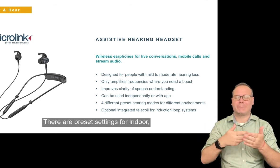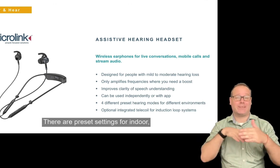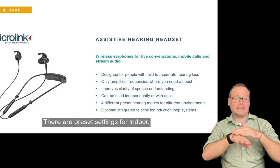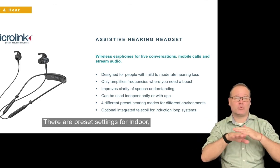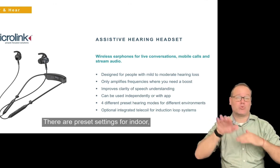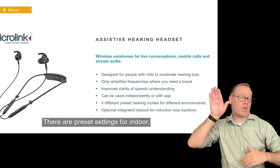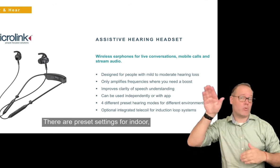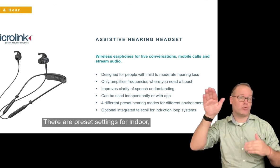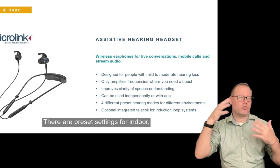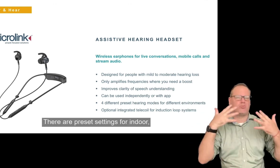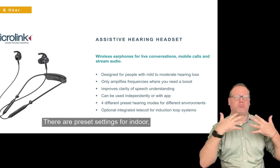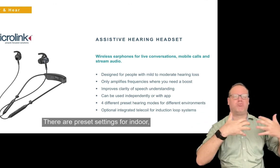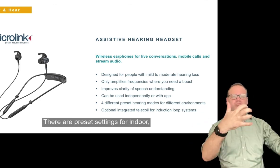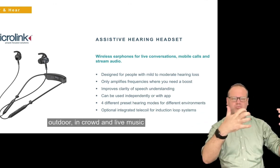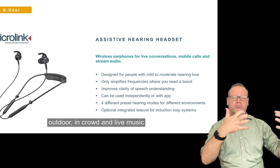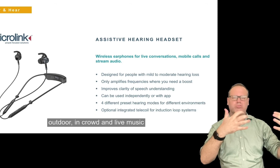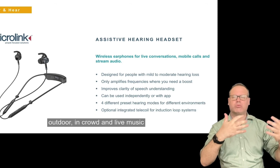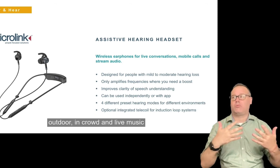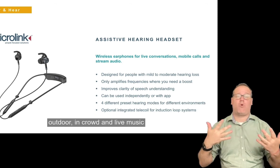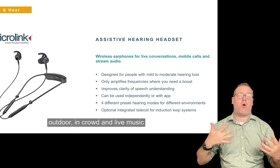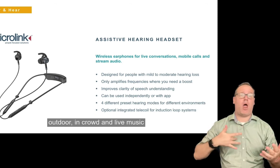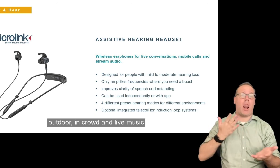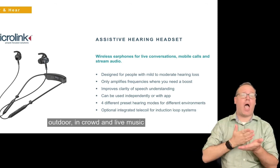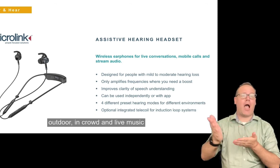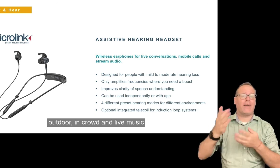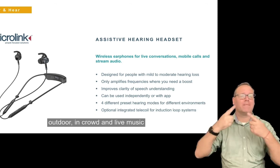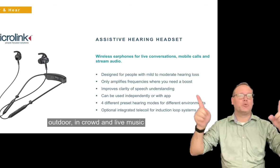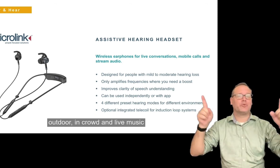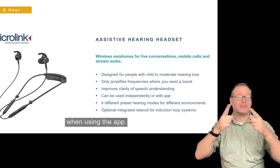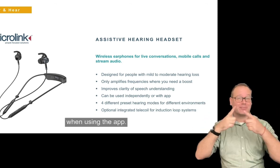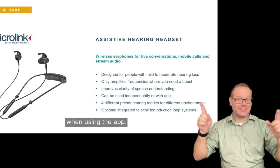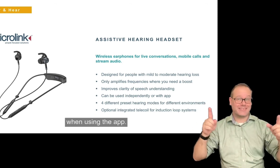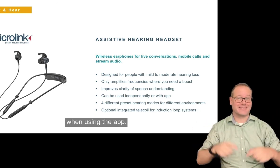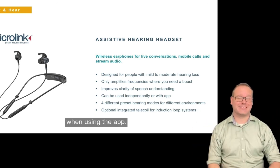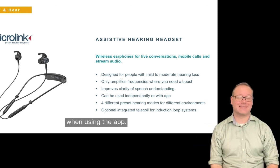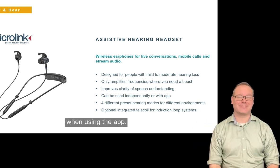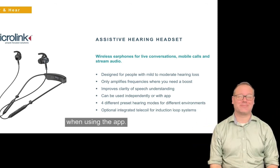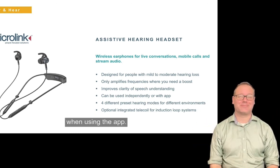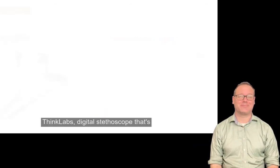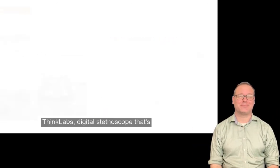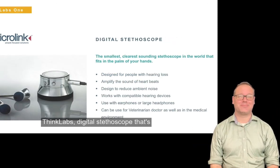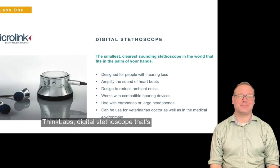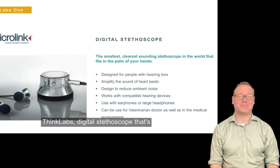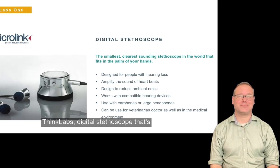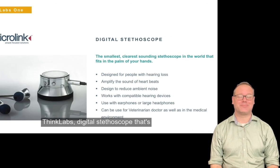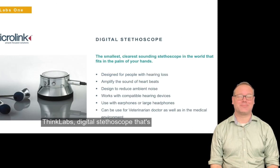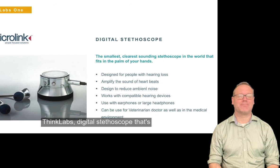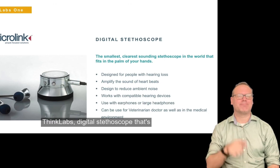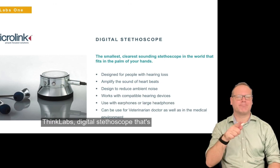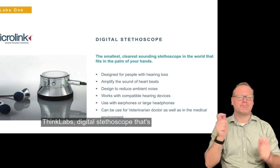preset settings for indoors, outdoor, in crowds, and live music when using the app. Think Labs, a digital